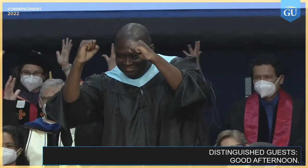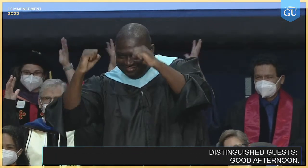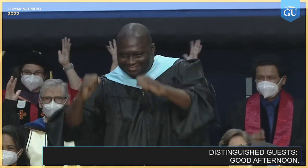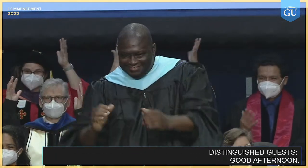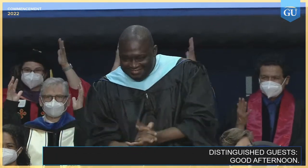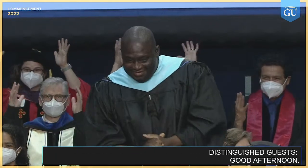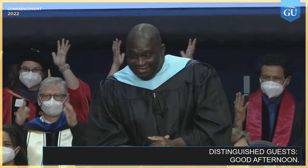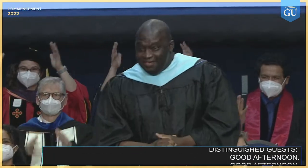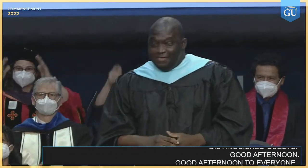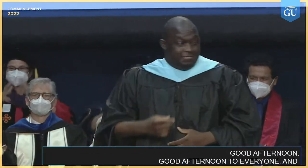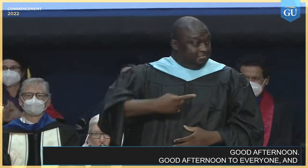2022.